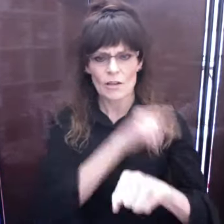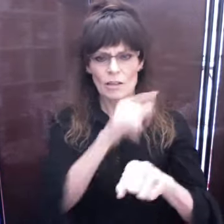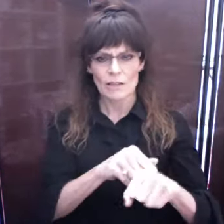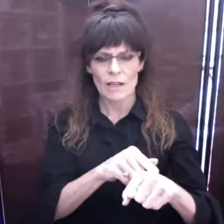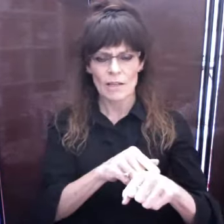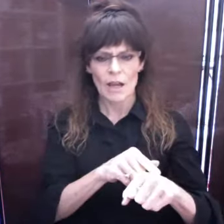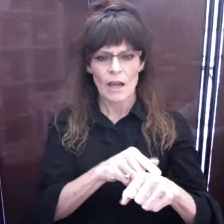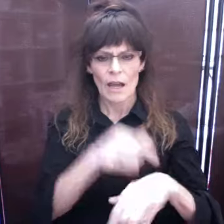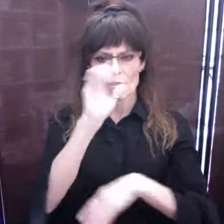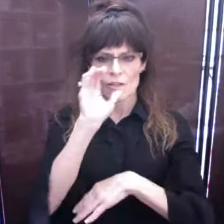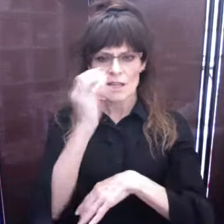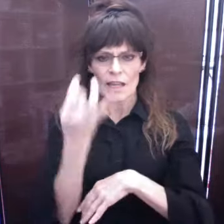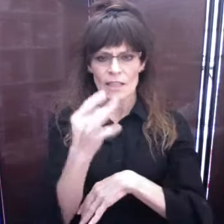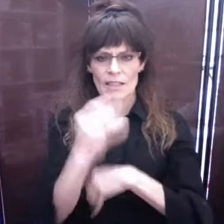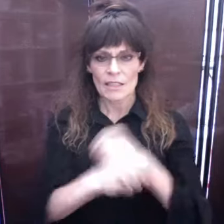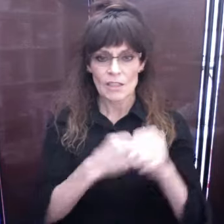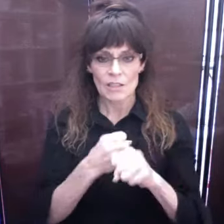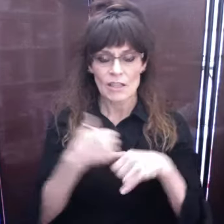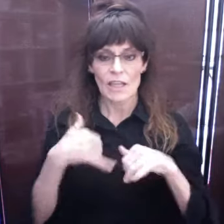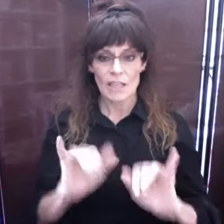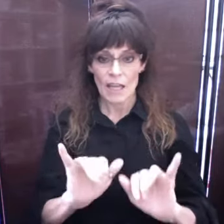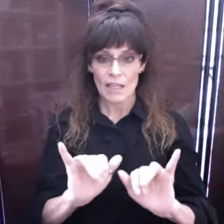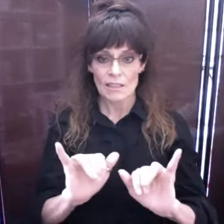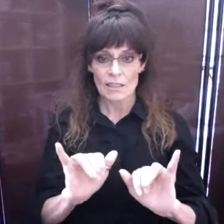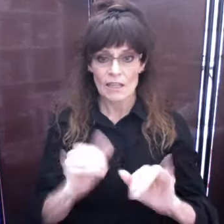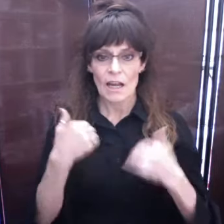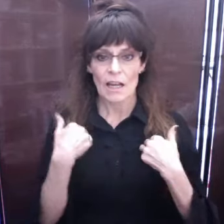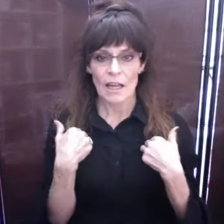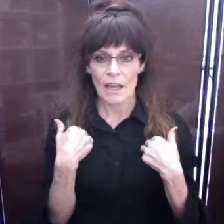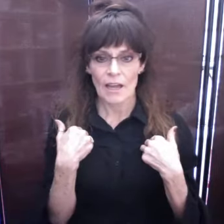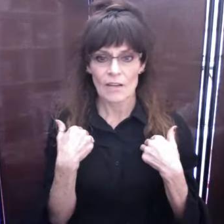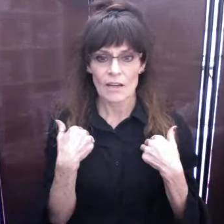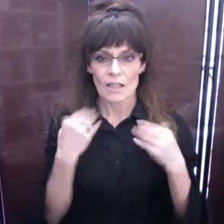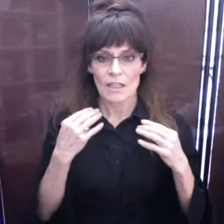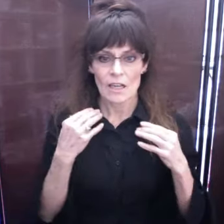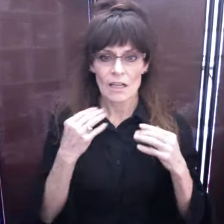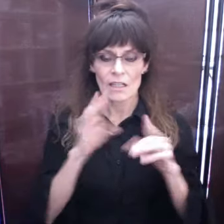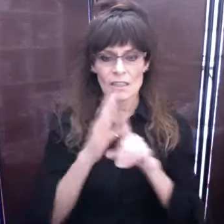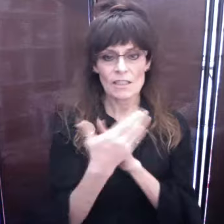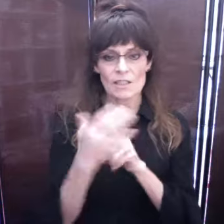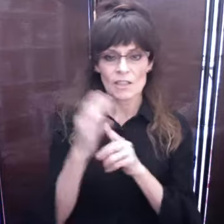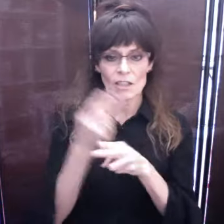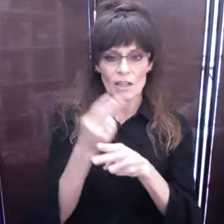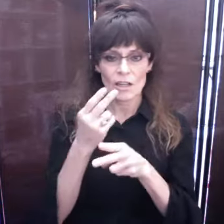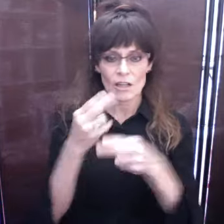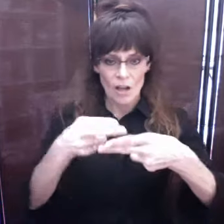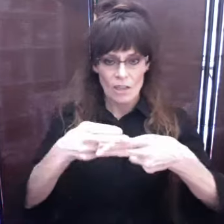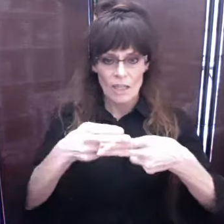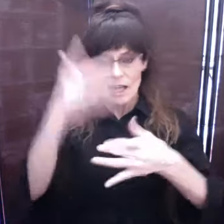hand, 18 years. And yet, I have a condition called alcoholism, right? I can run, you